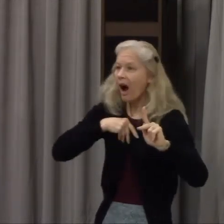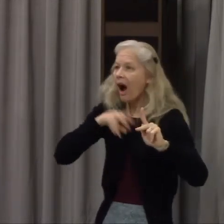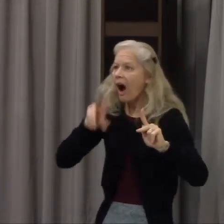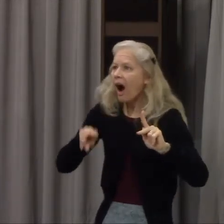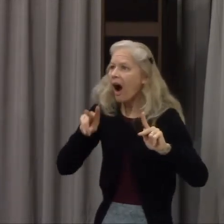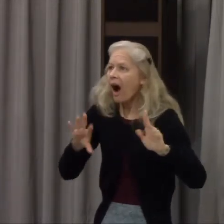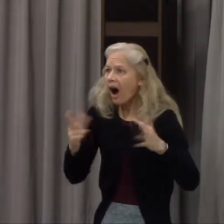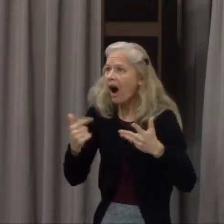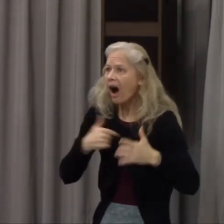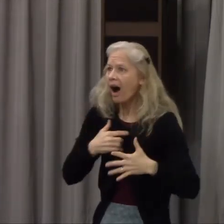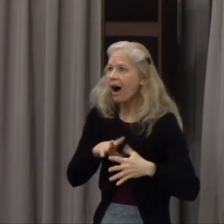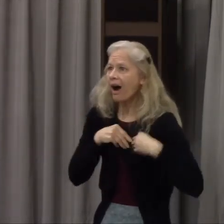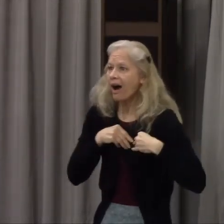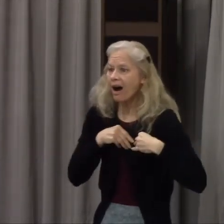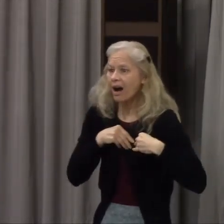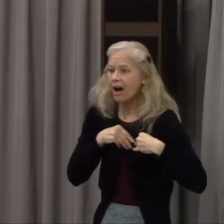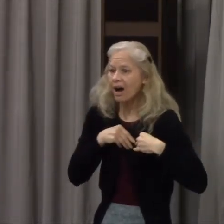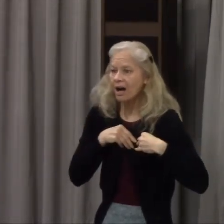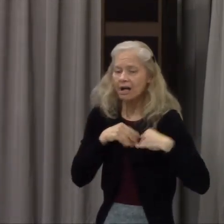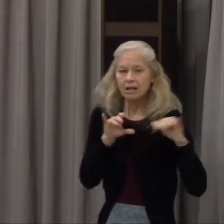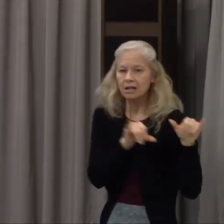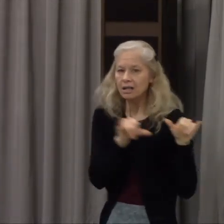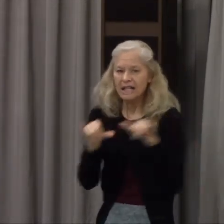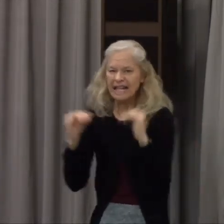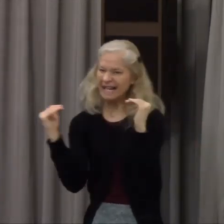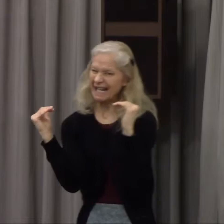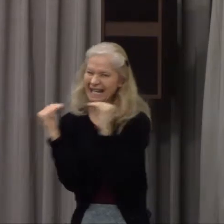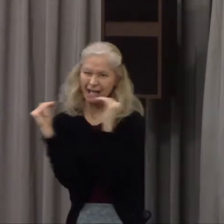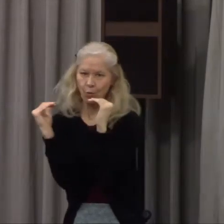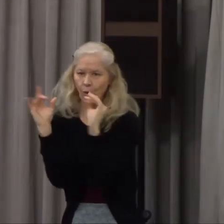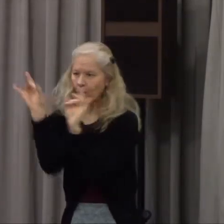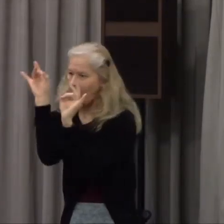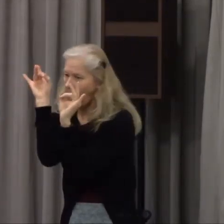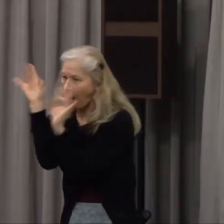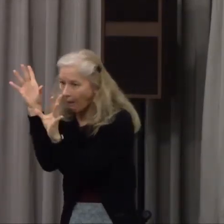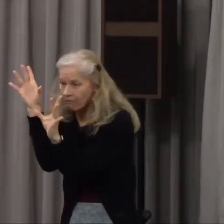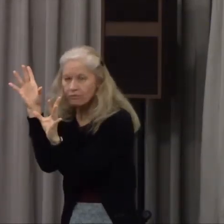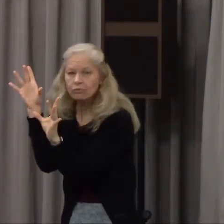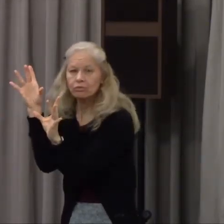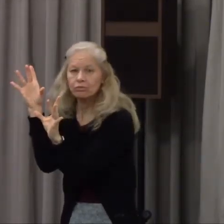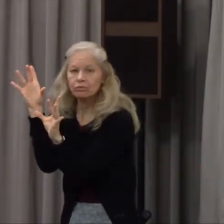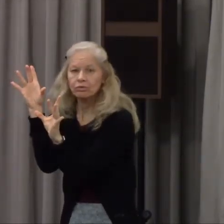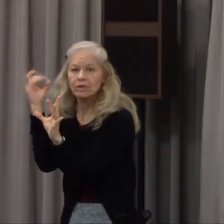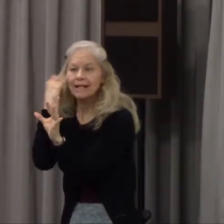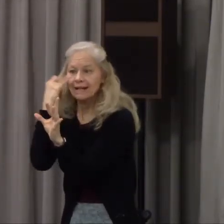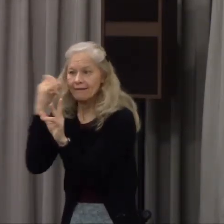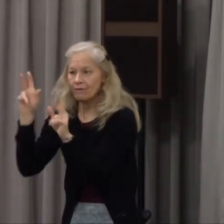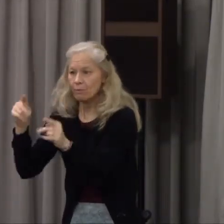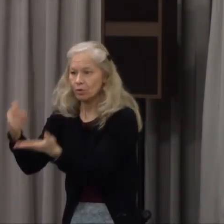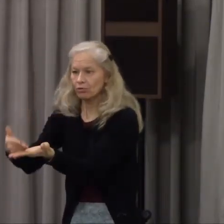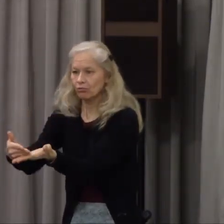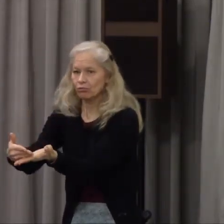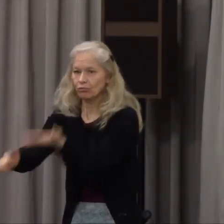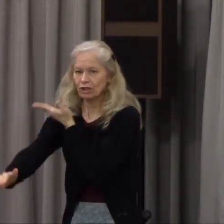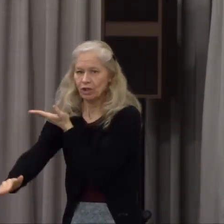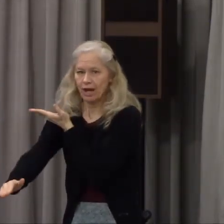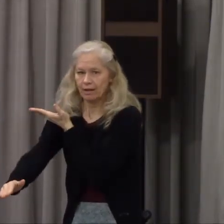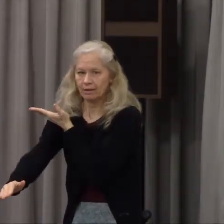So awesome and terrible and sobering is the judgment side